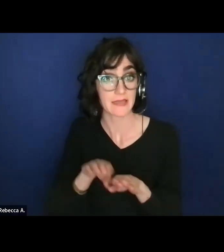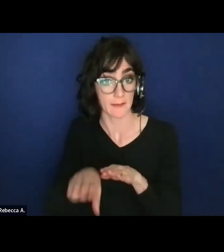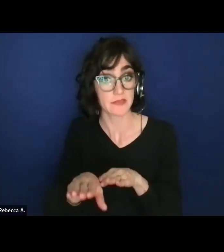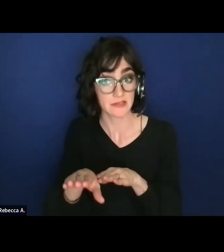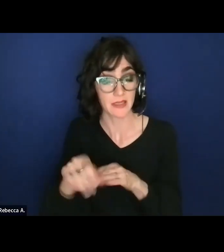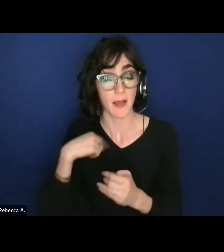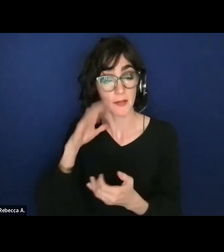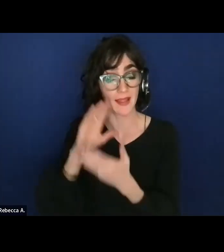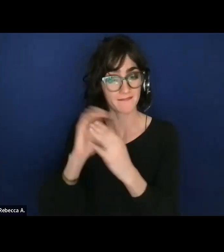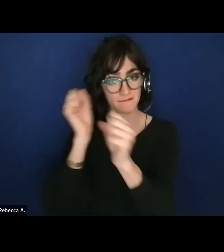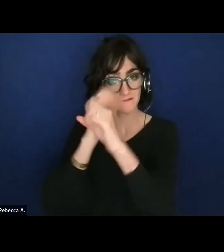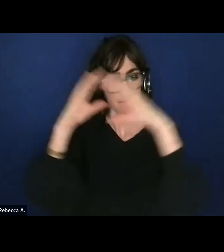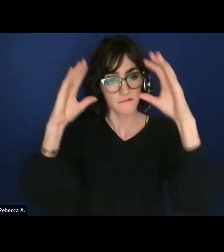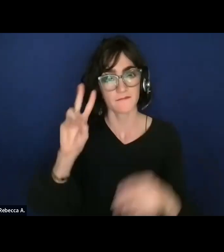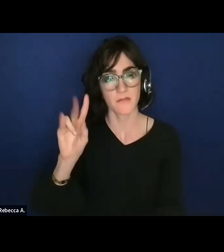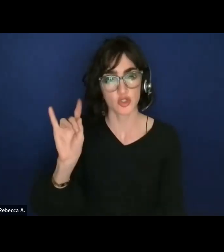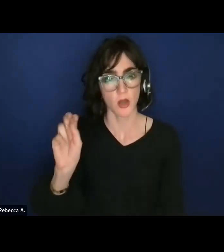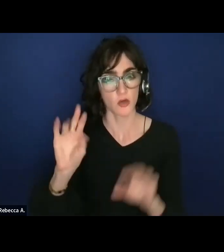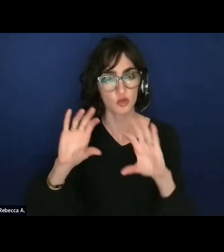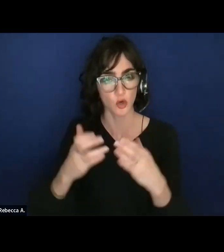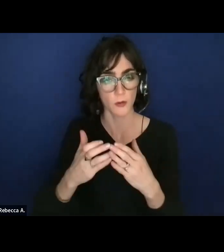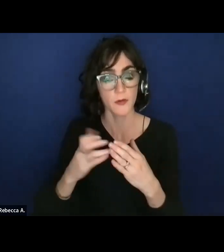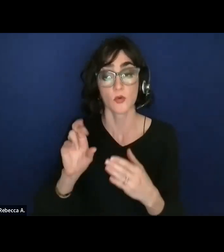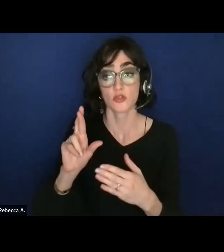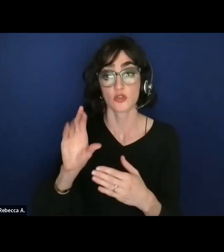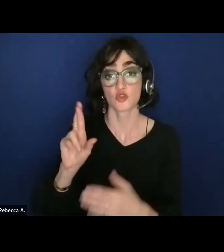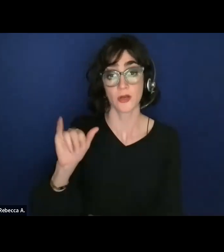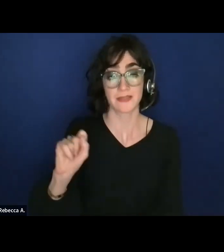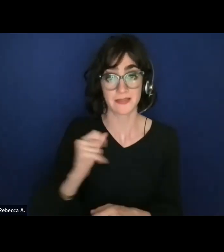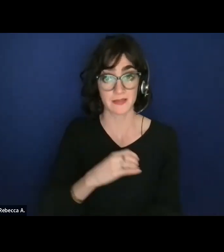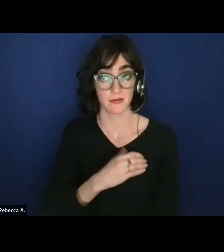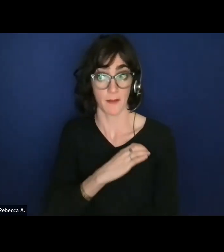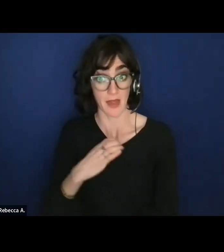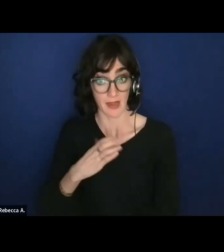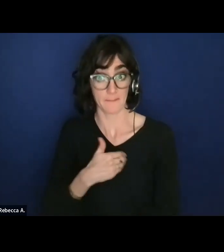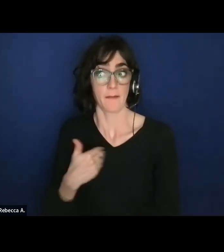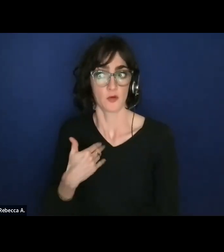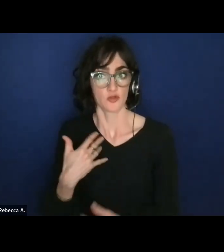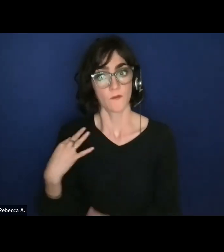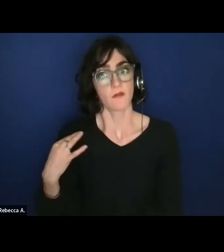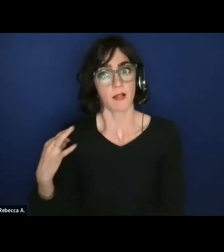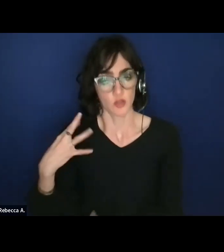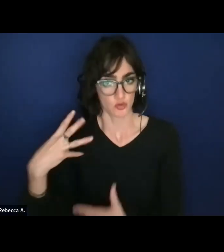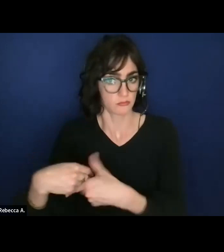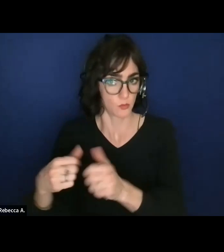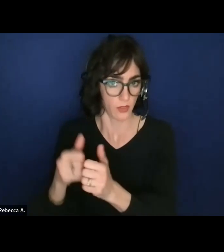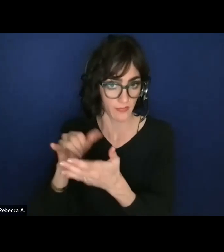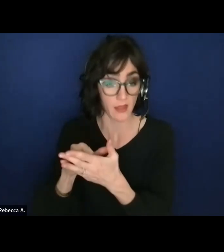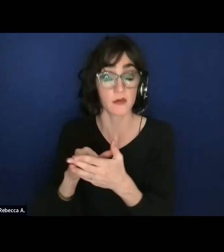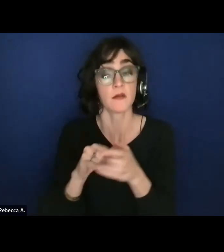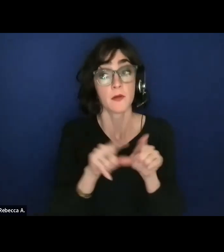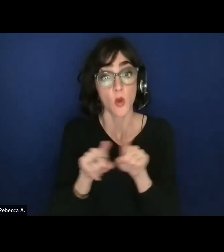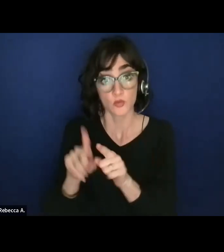vision group was CRIS committee members who stepped up and volunteered to participate in that, but also recognizing that this is going